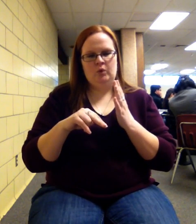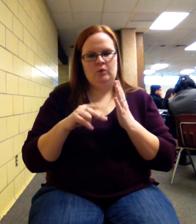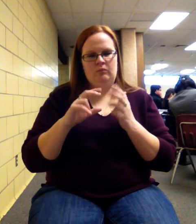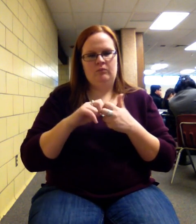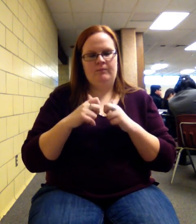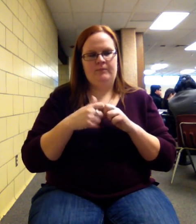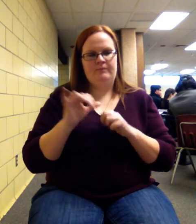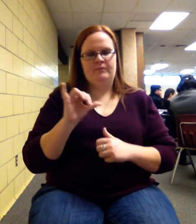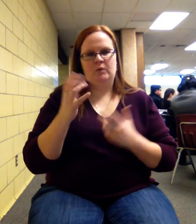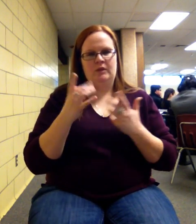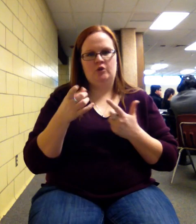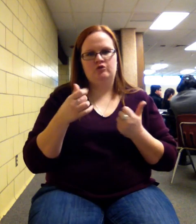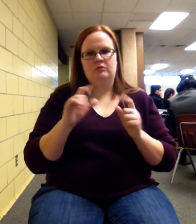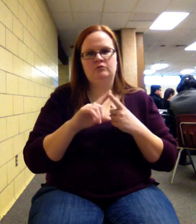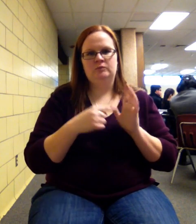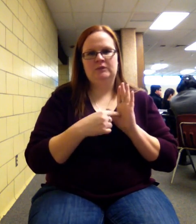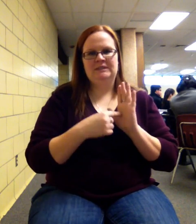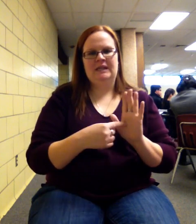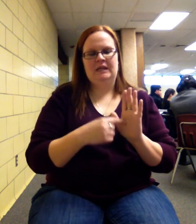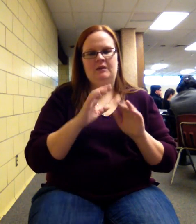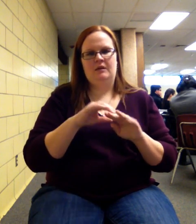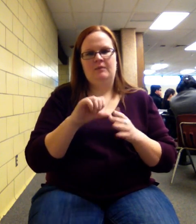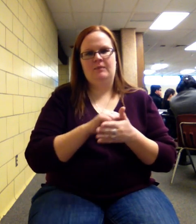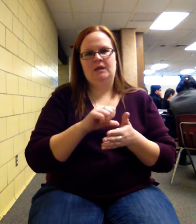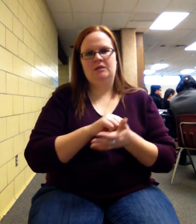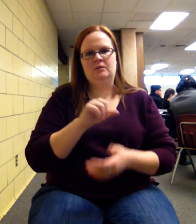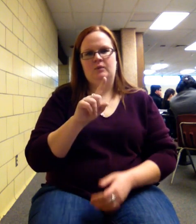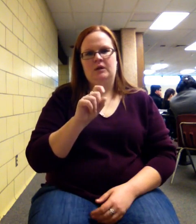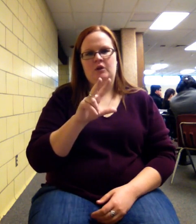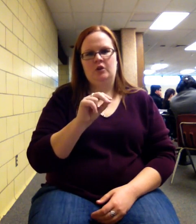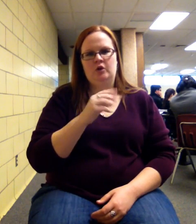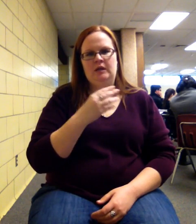problems like what they're trying to present on page 130 and 131.